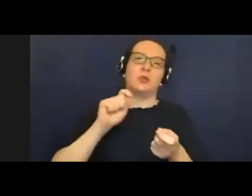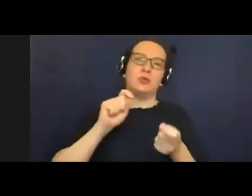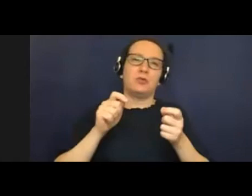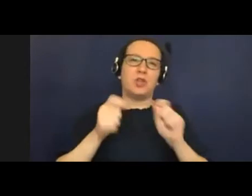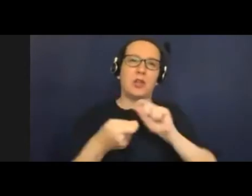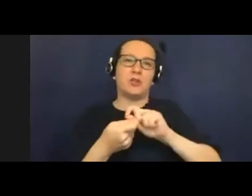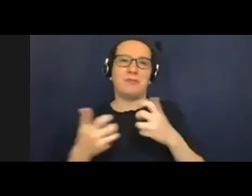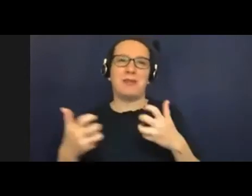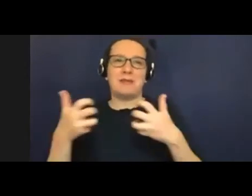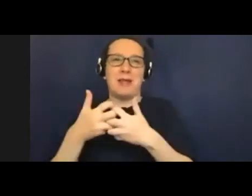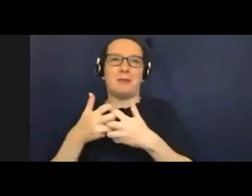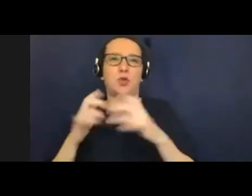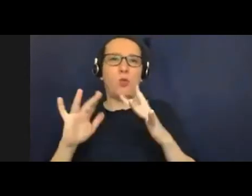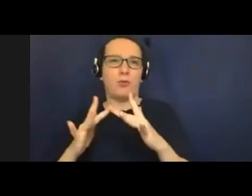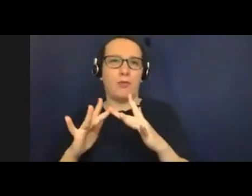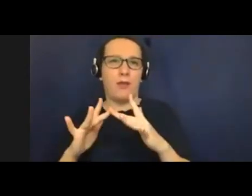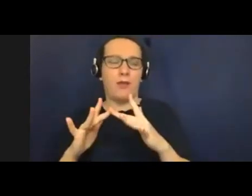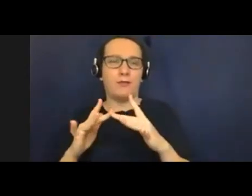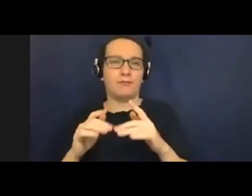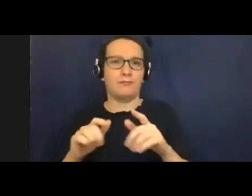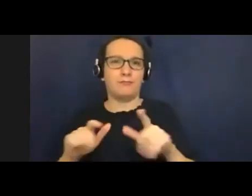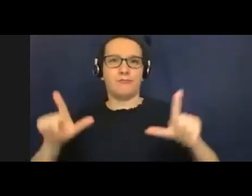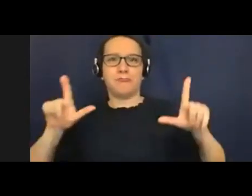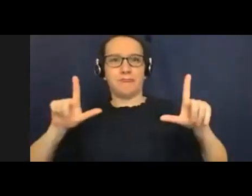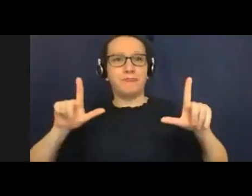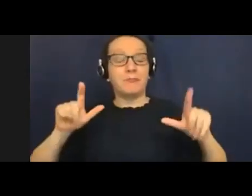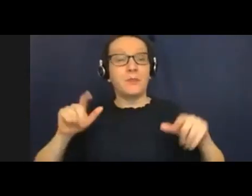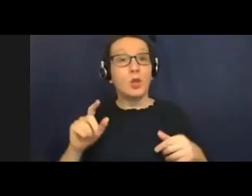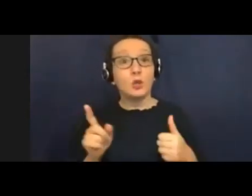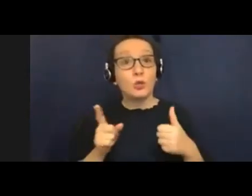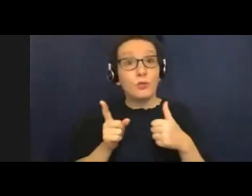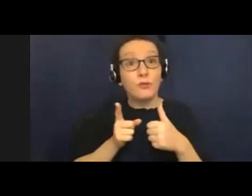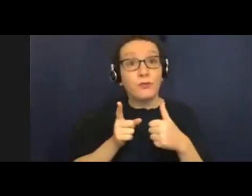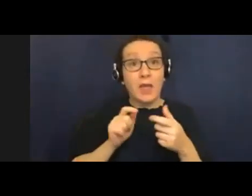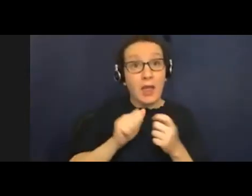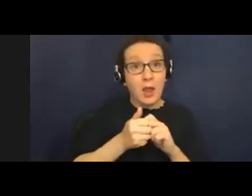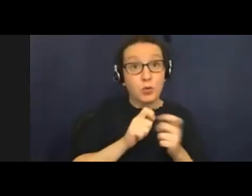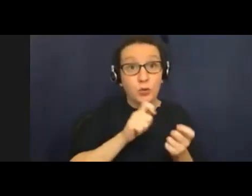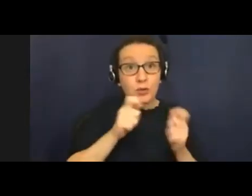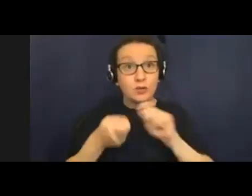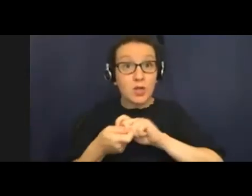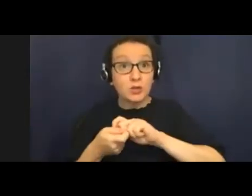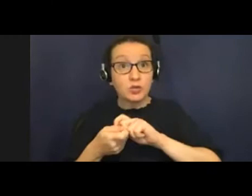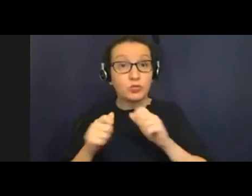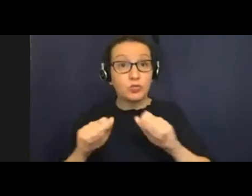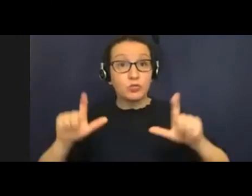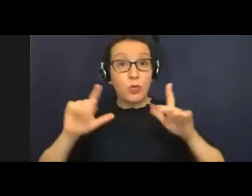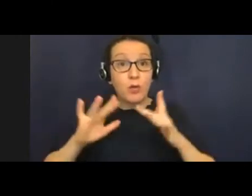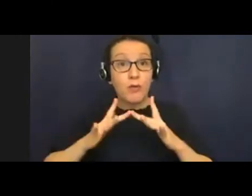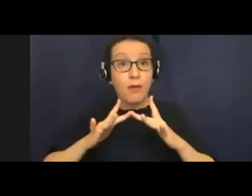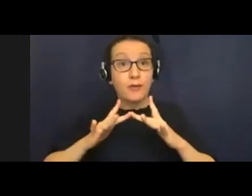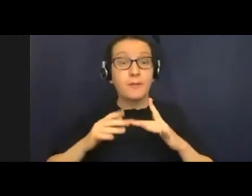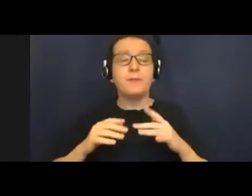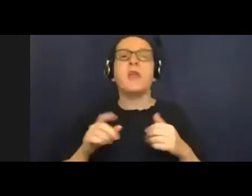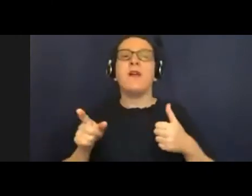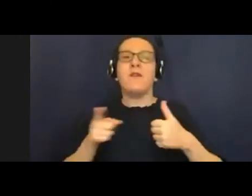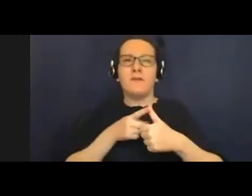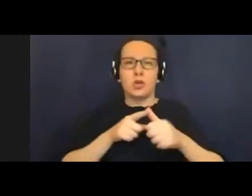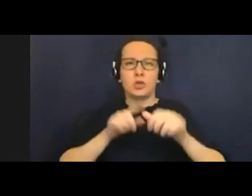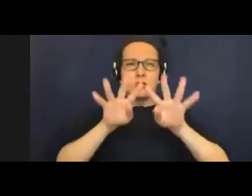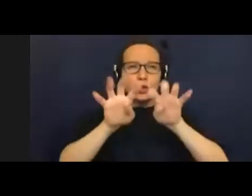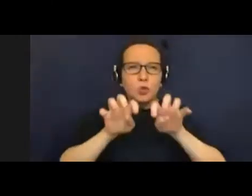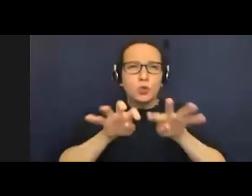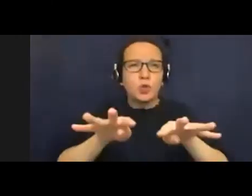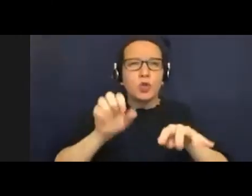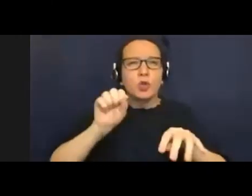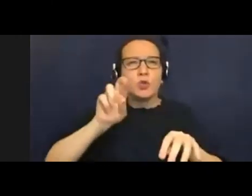So what we did first is conduct a survey with all of the participants to see, do they even have access to internet at home to do an